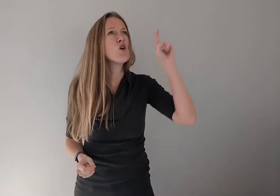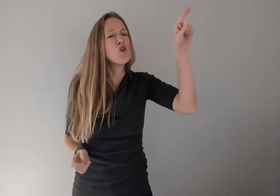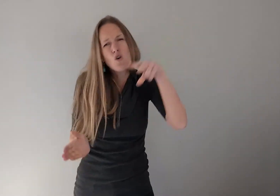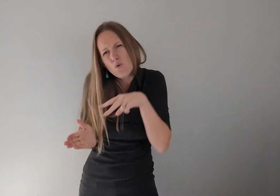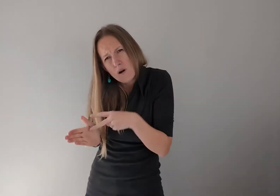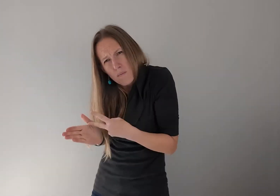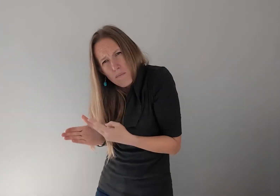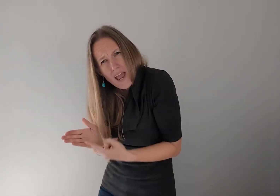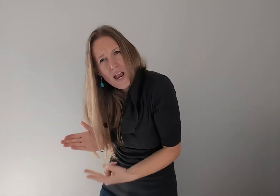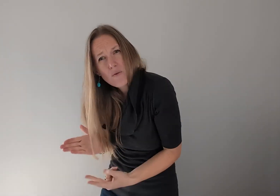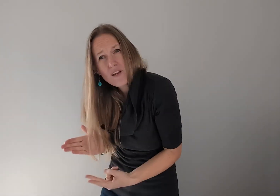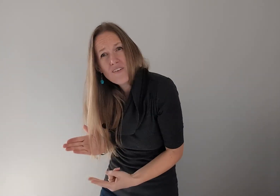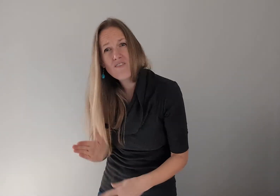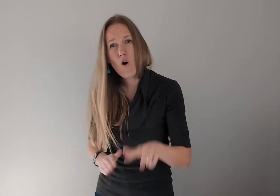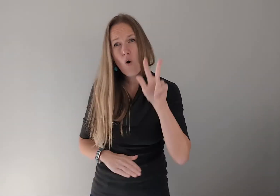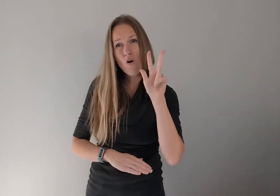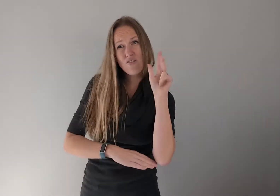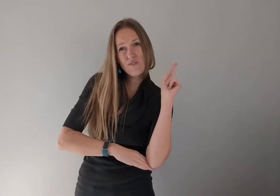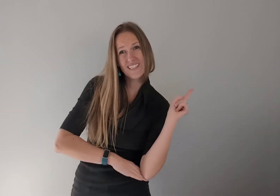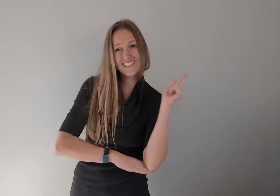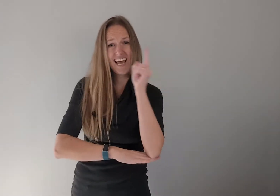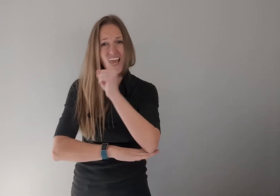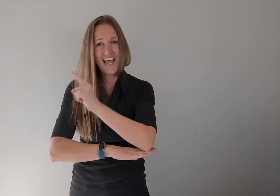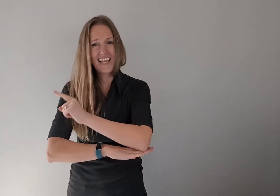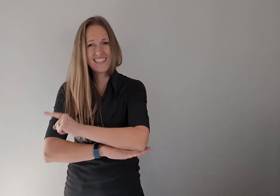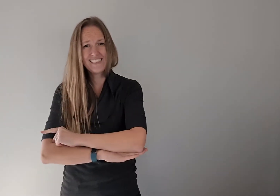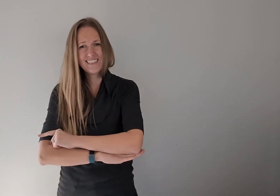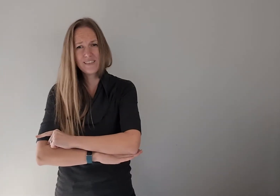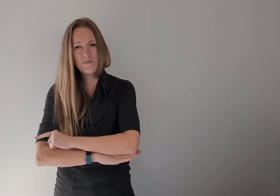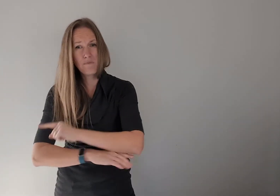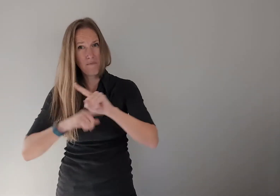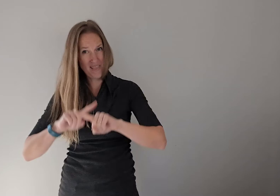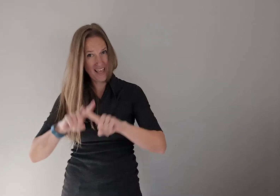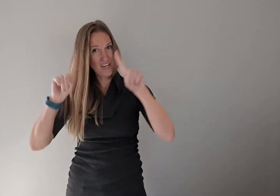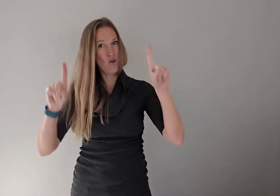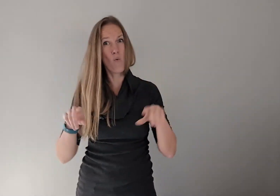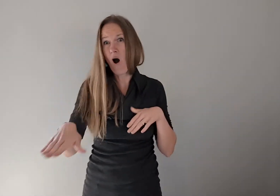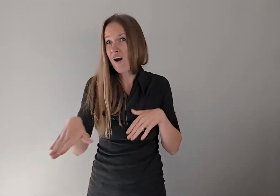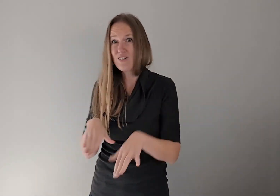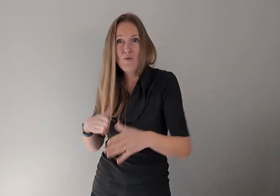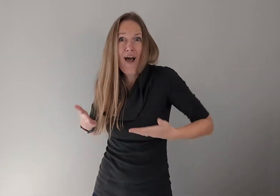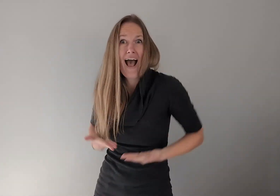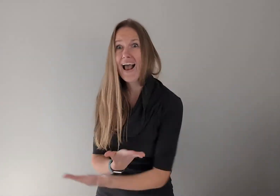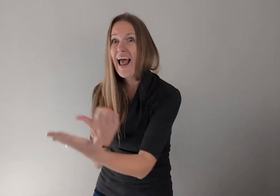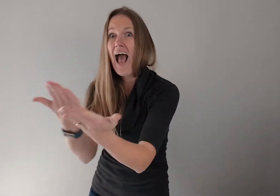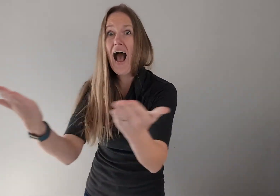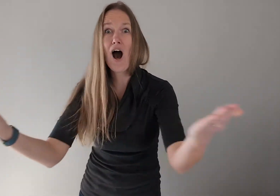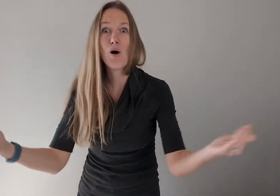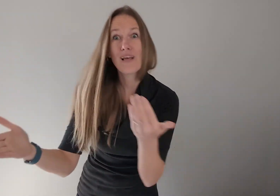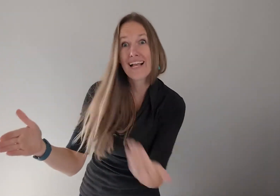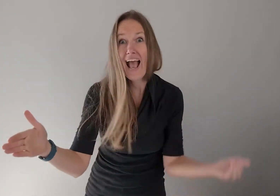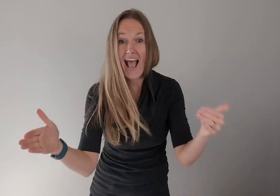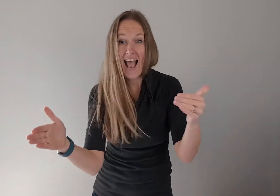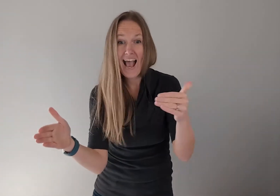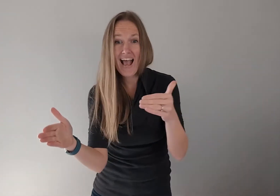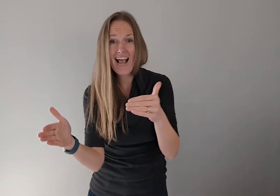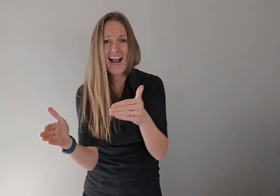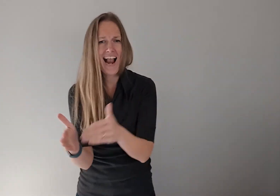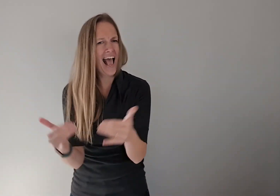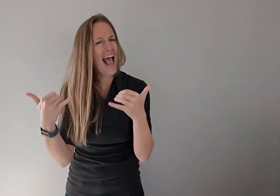were buried for 3 days, but then you walked right out again. And